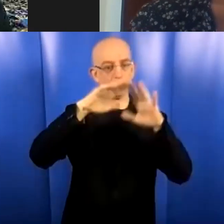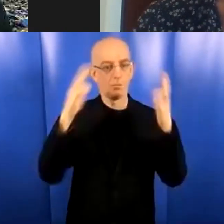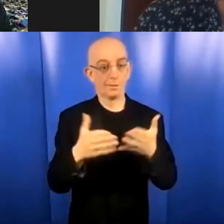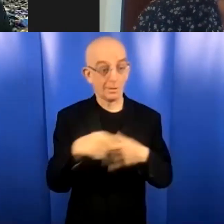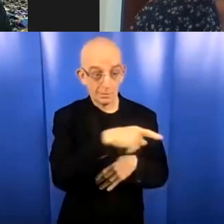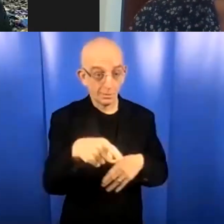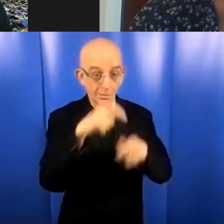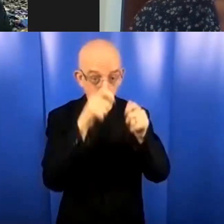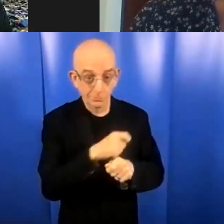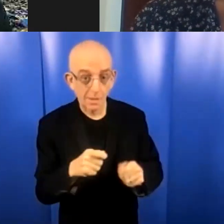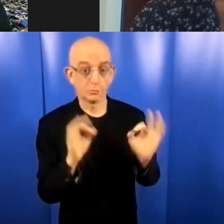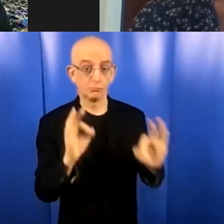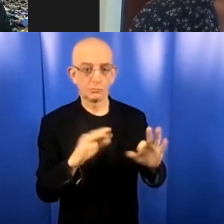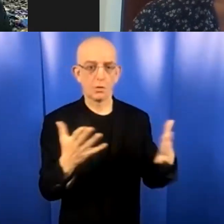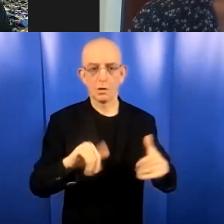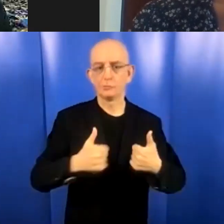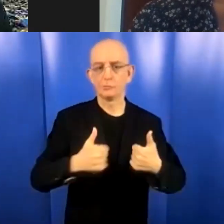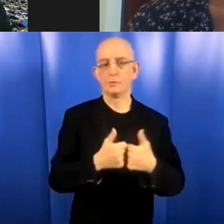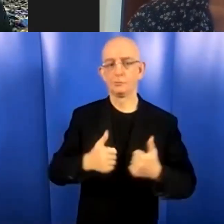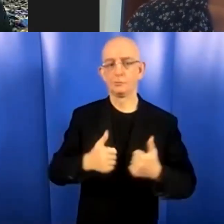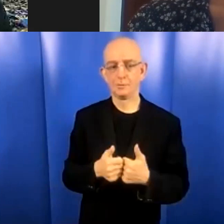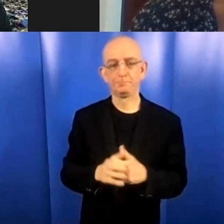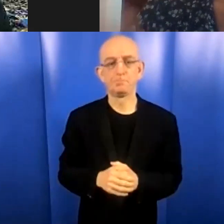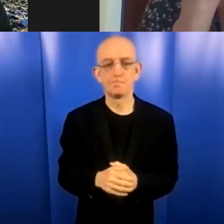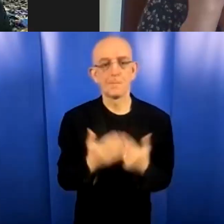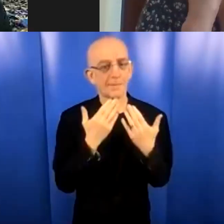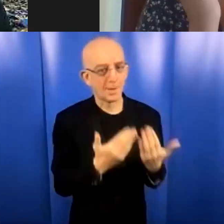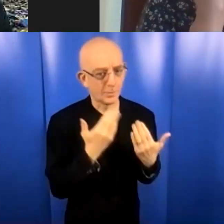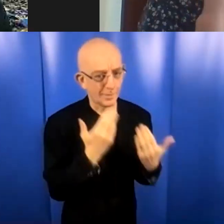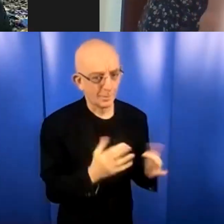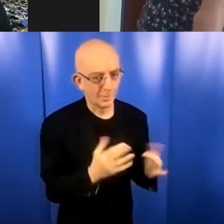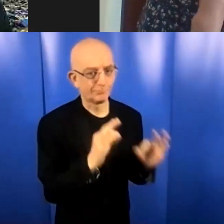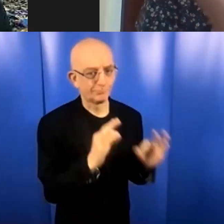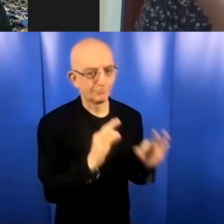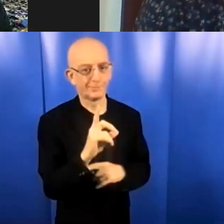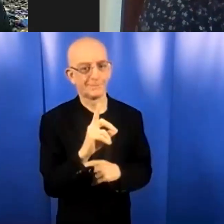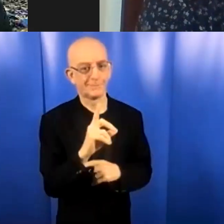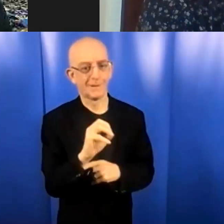Thank you very much, Deborah. As I said, quite a